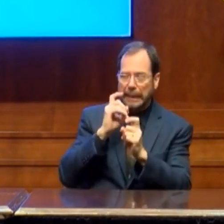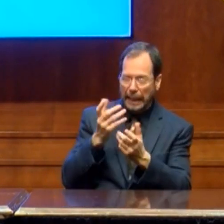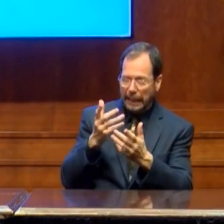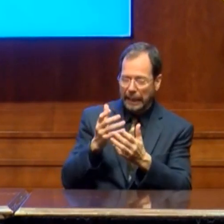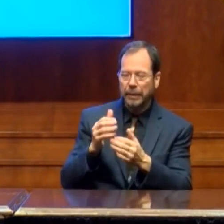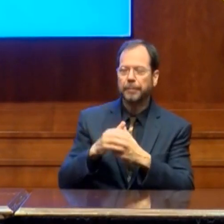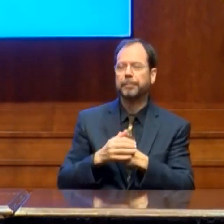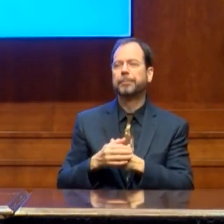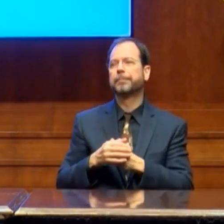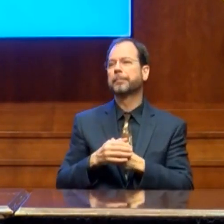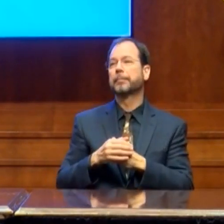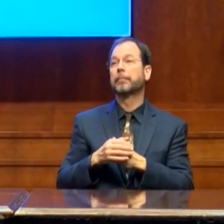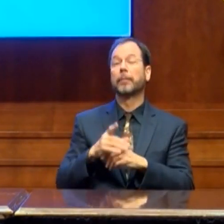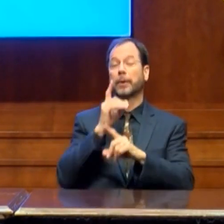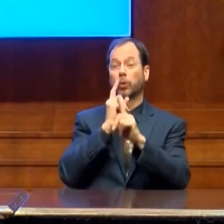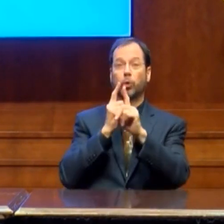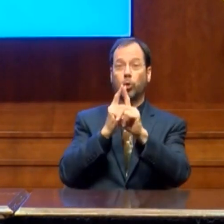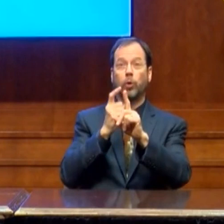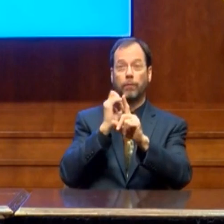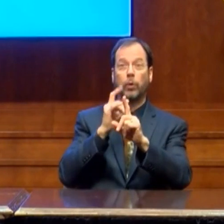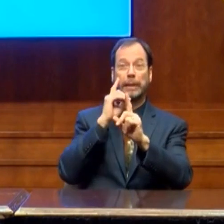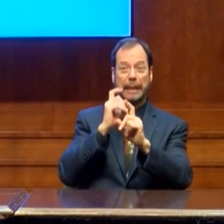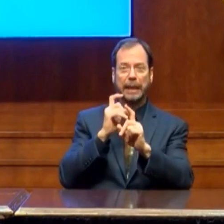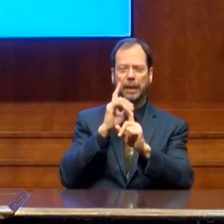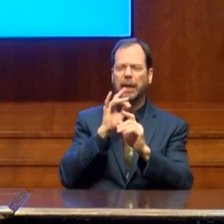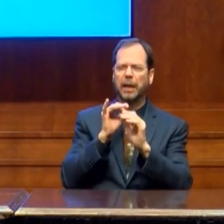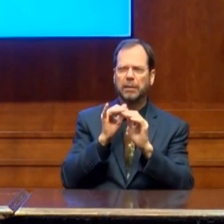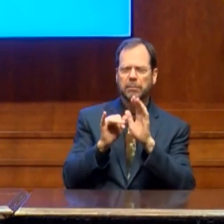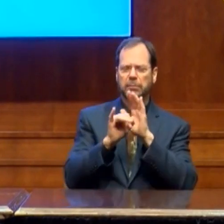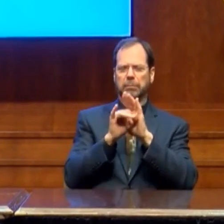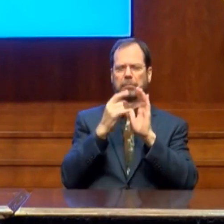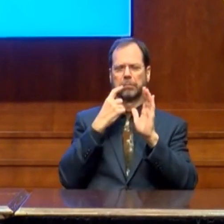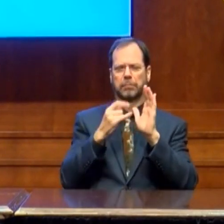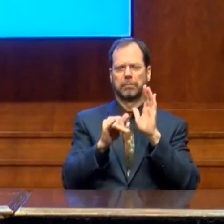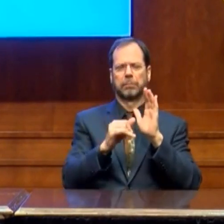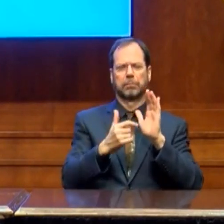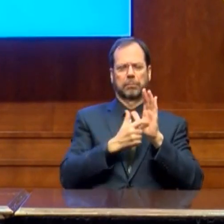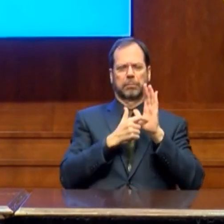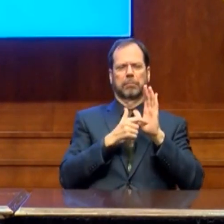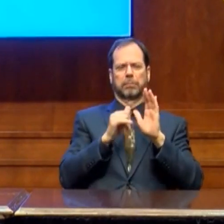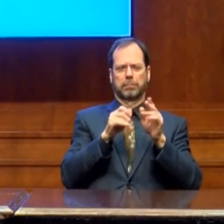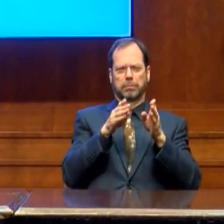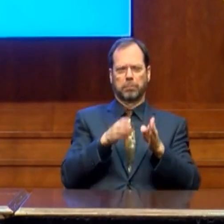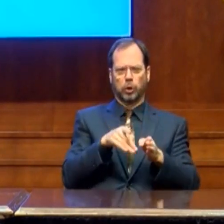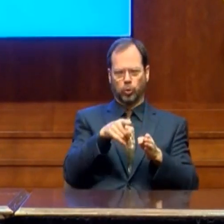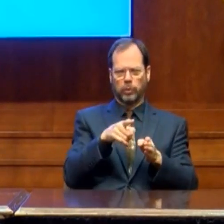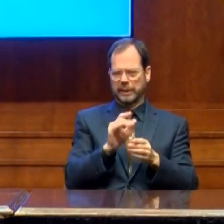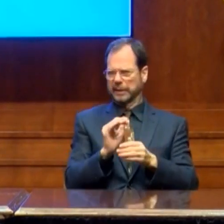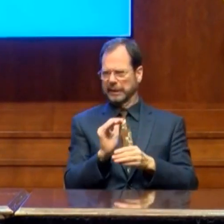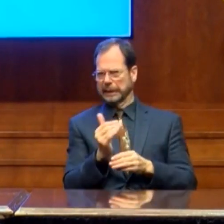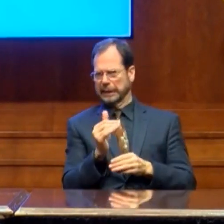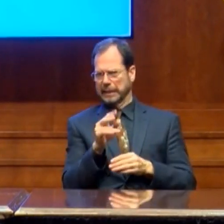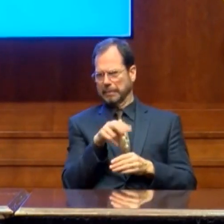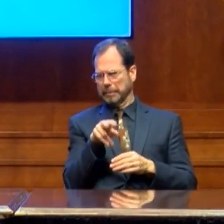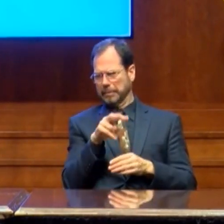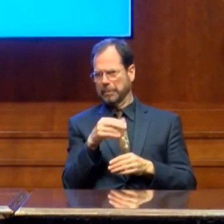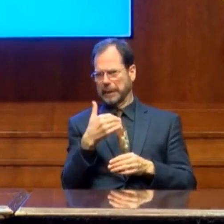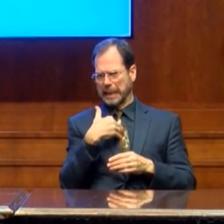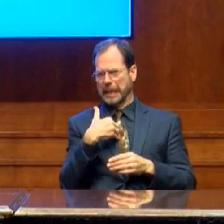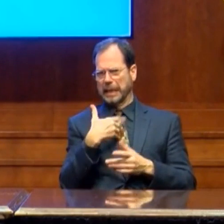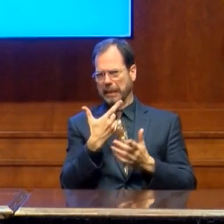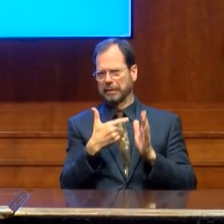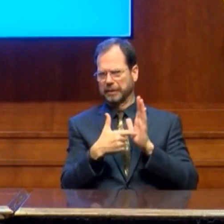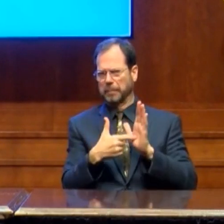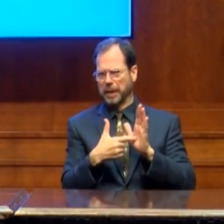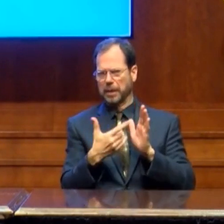and that is the primary goal of testing is to identify if someone who seems to have